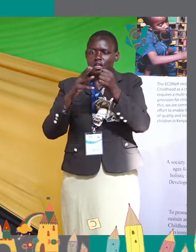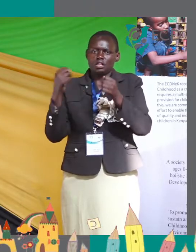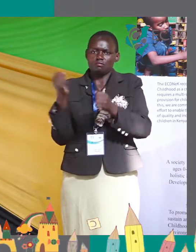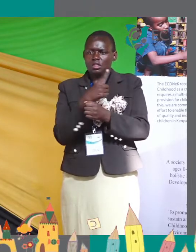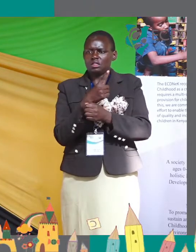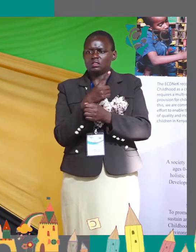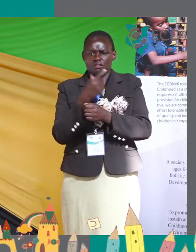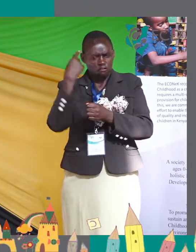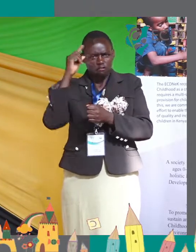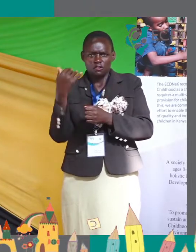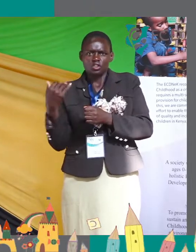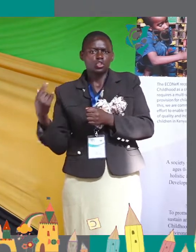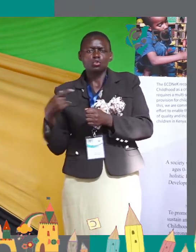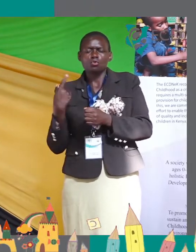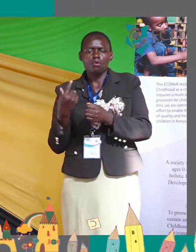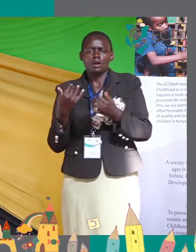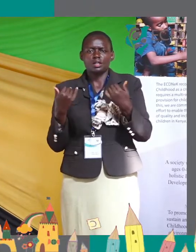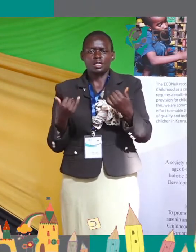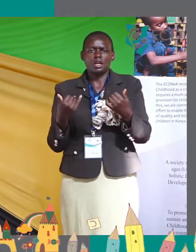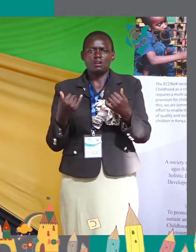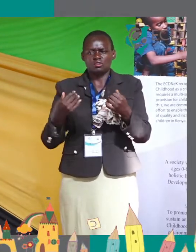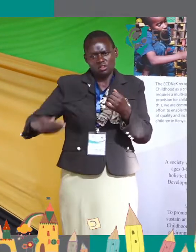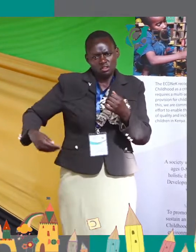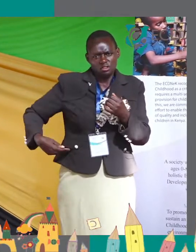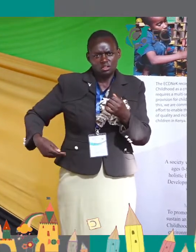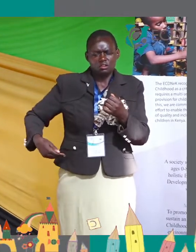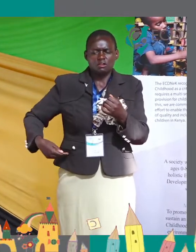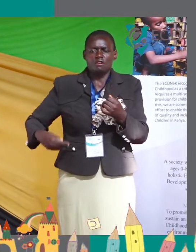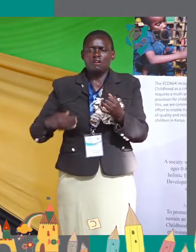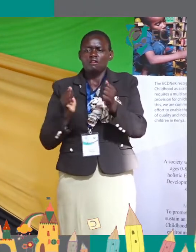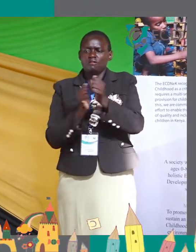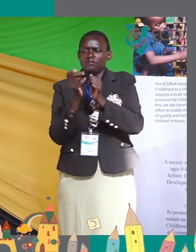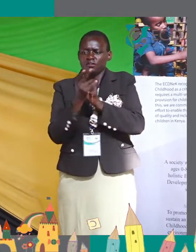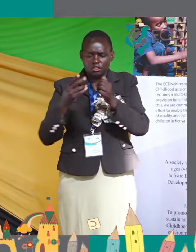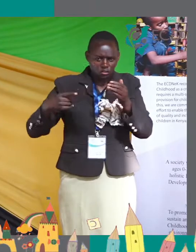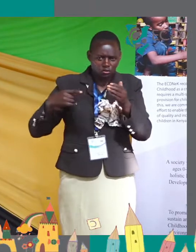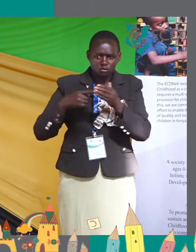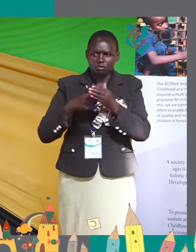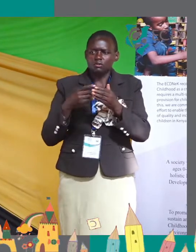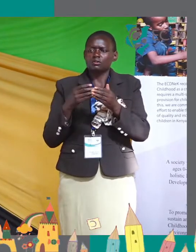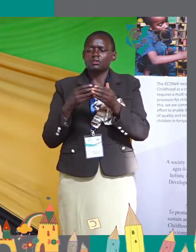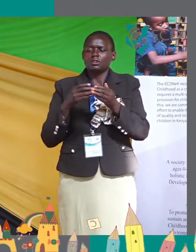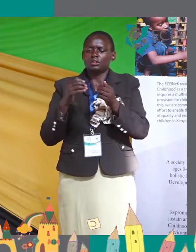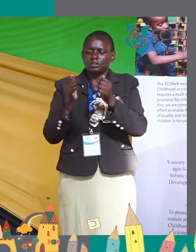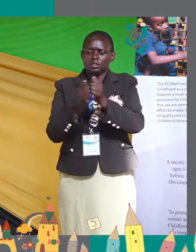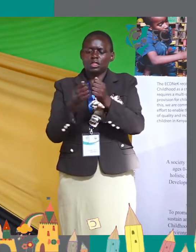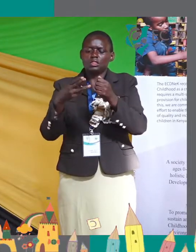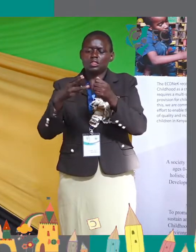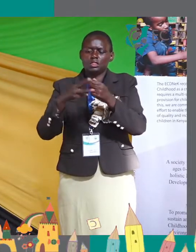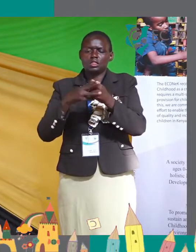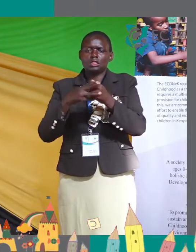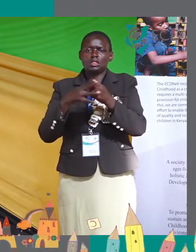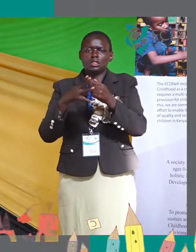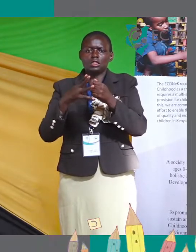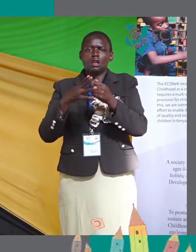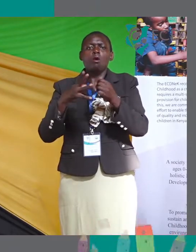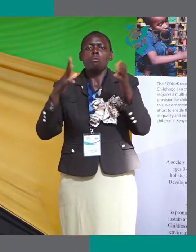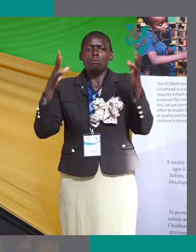Now, for the children who are now, the teenagers, 15 to 19, it is worse.